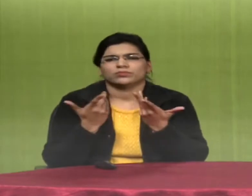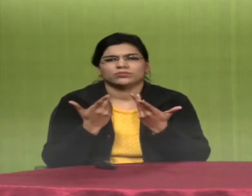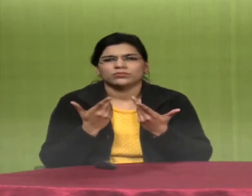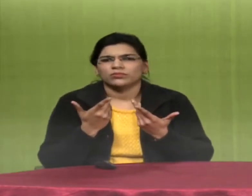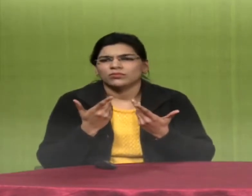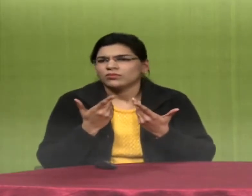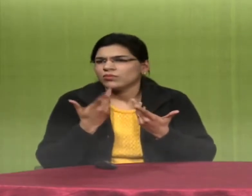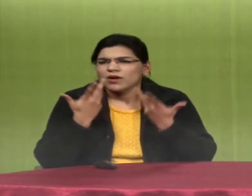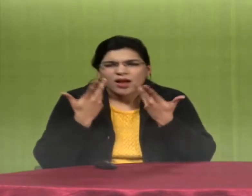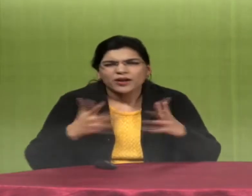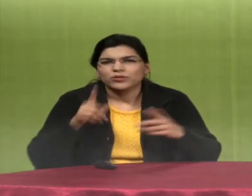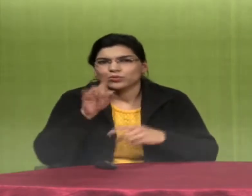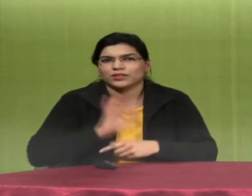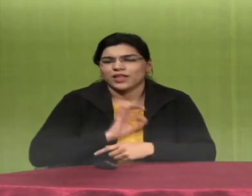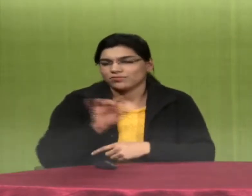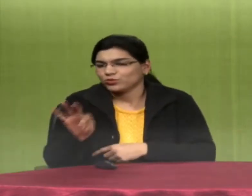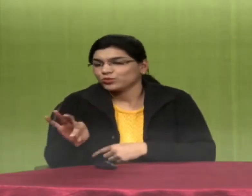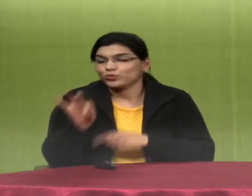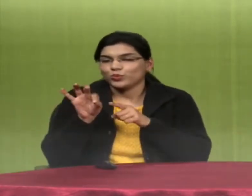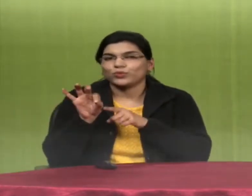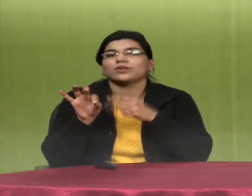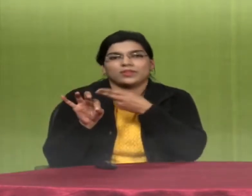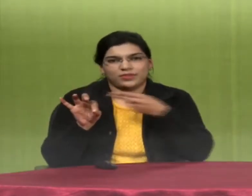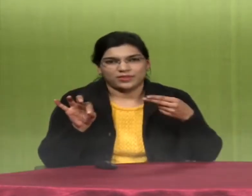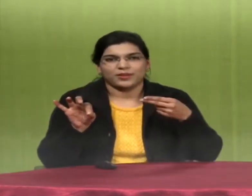Choosing from a course, an option.